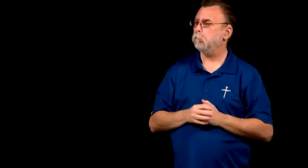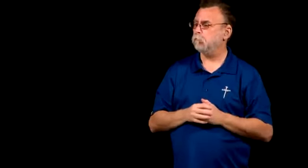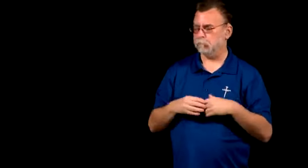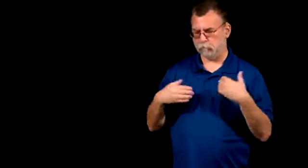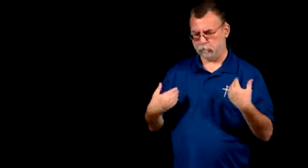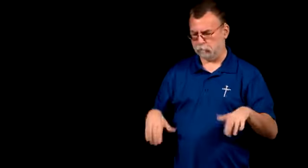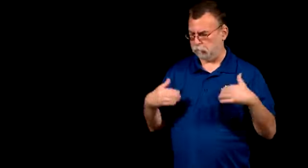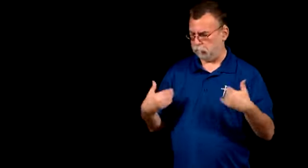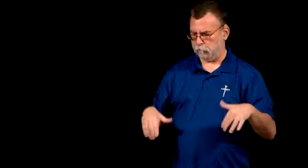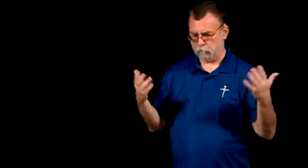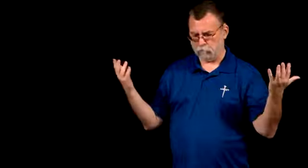travel.